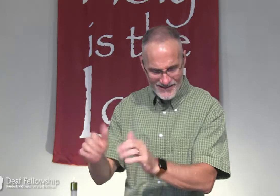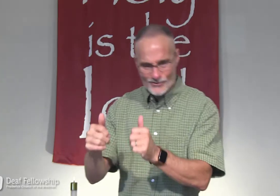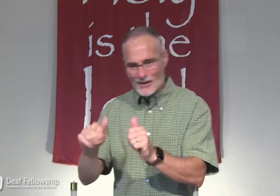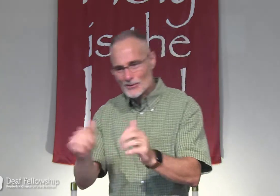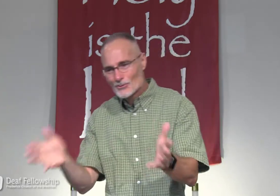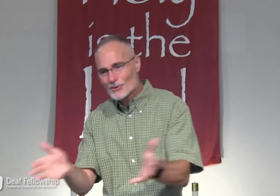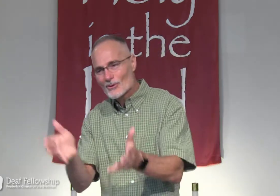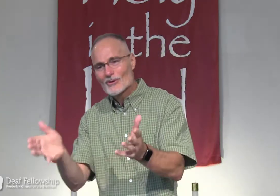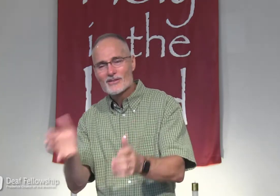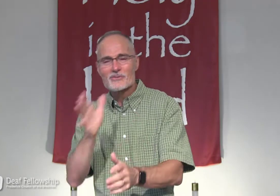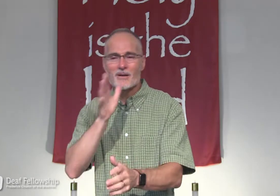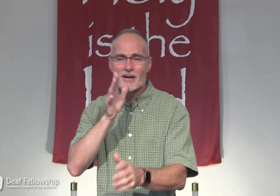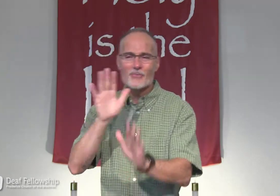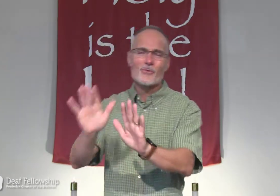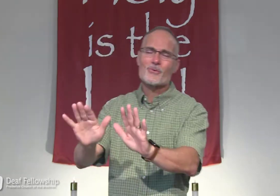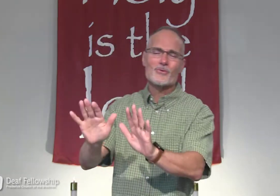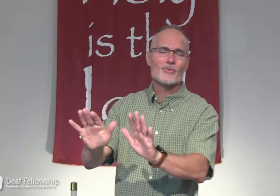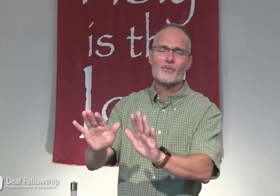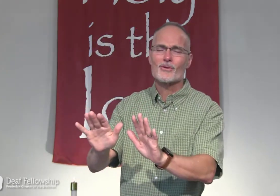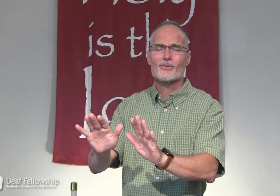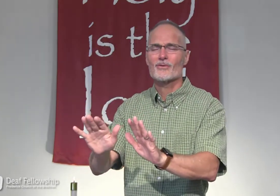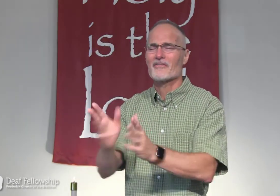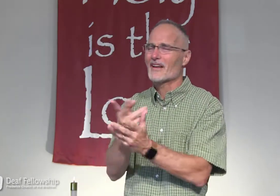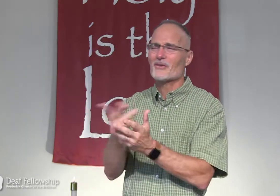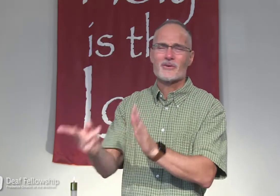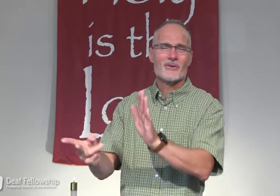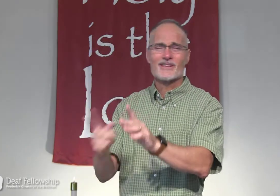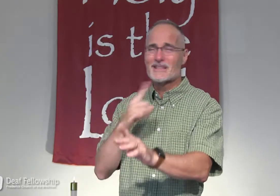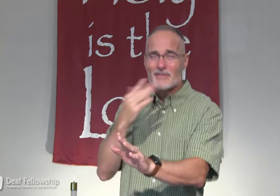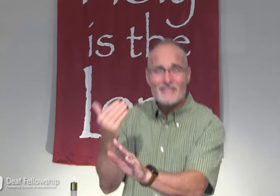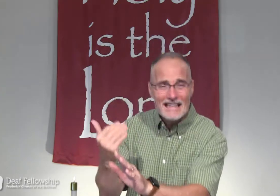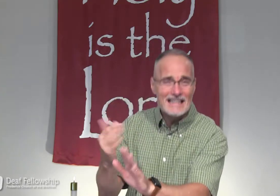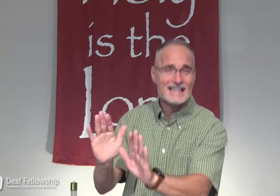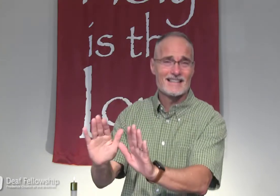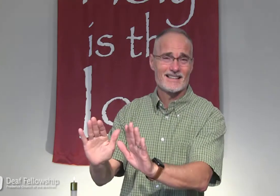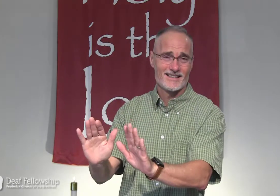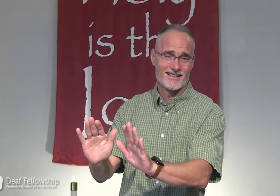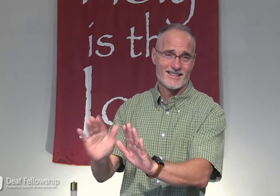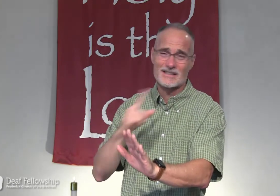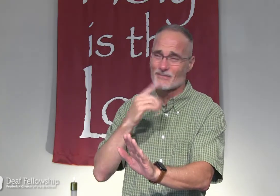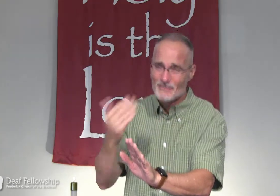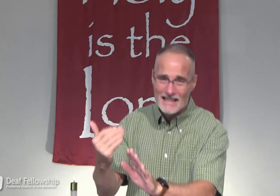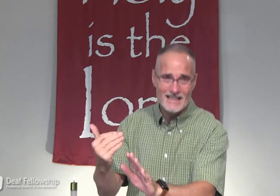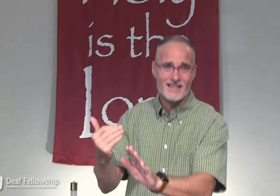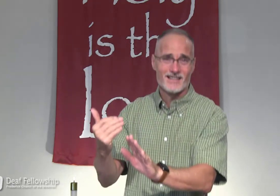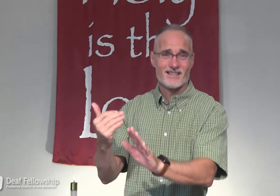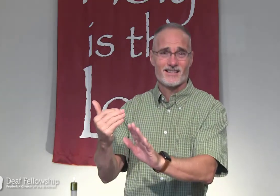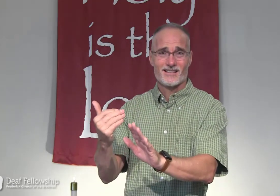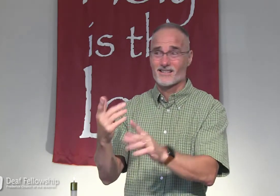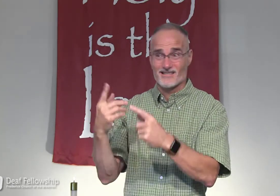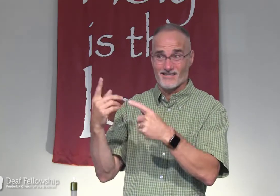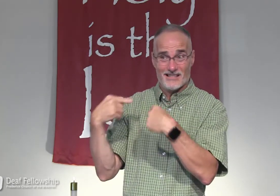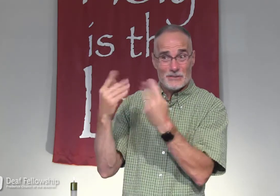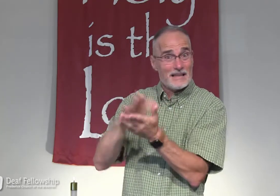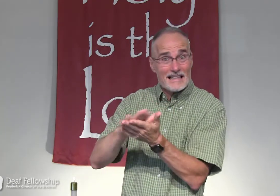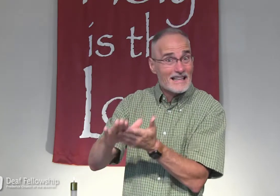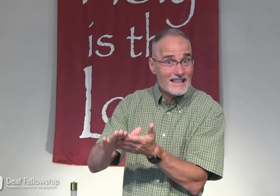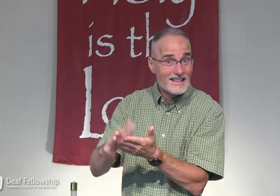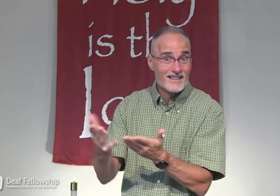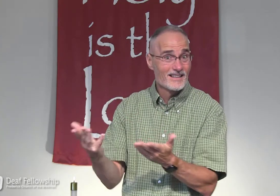And I said, wait. You know, I tried to encourage the mom and I said, no. He's 15. You're not a failure. He's